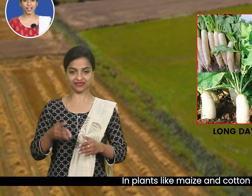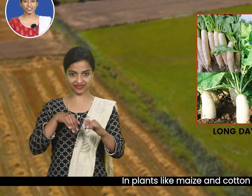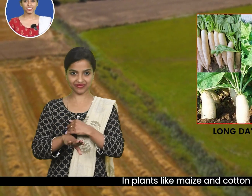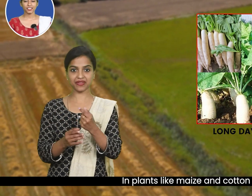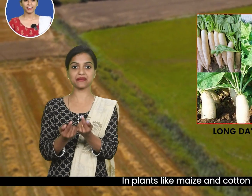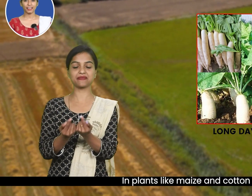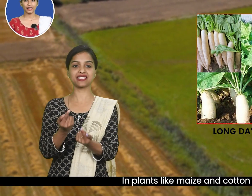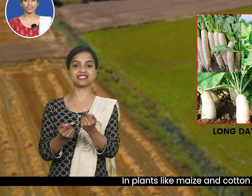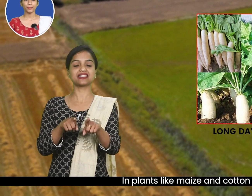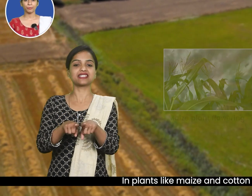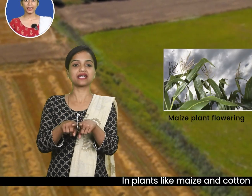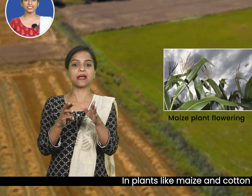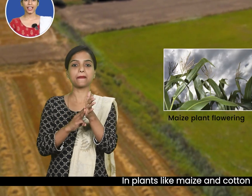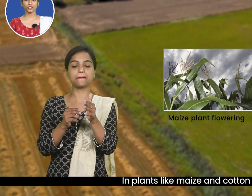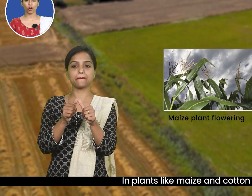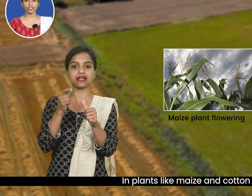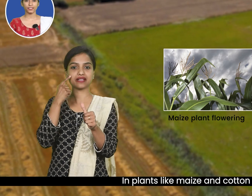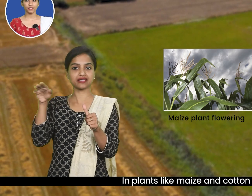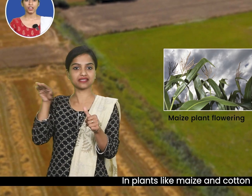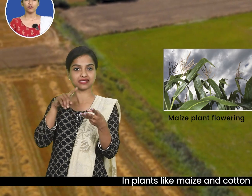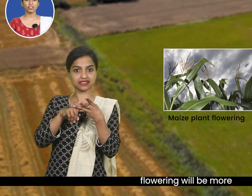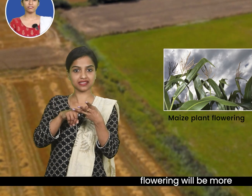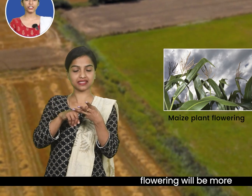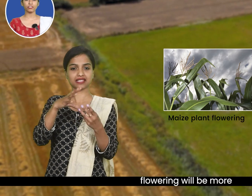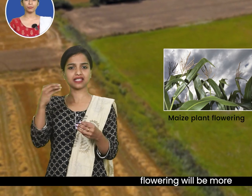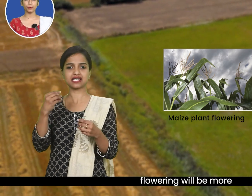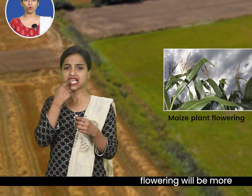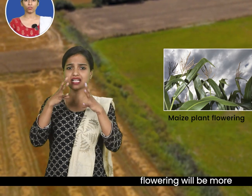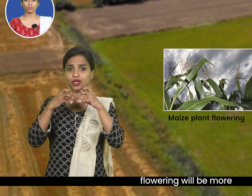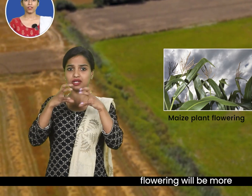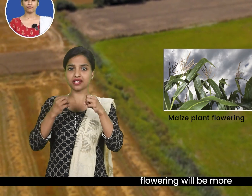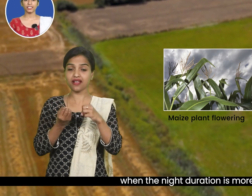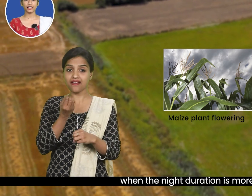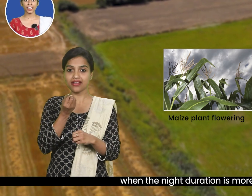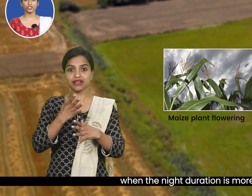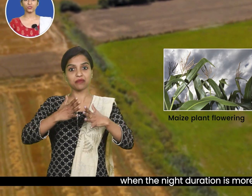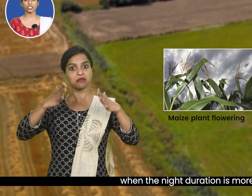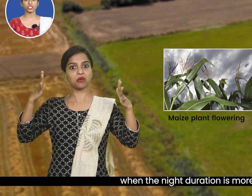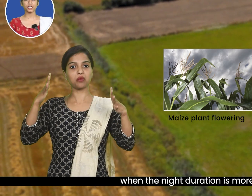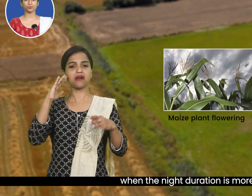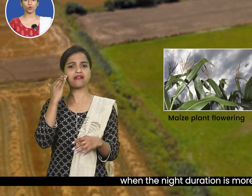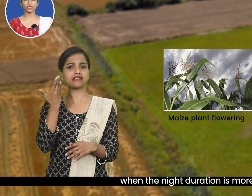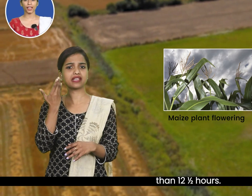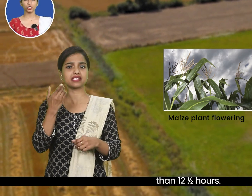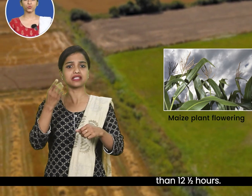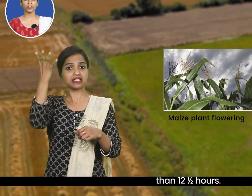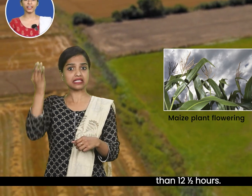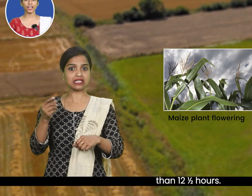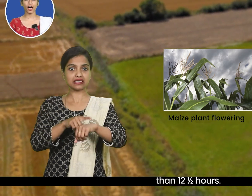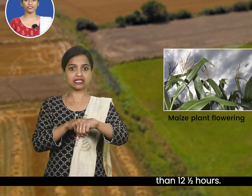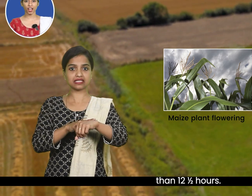In plants like maize and cotton, flowering will be more when the night duration is more